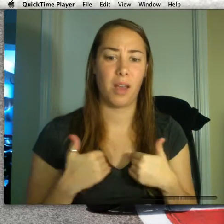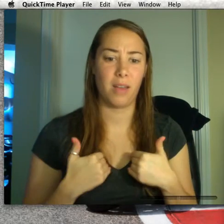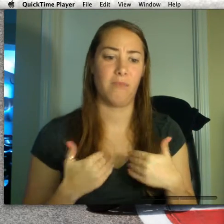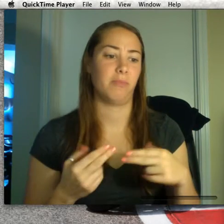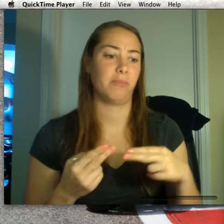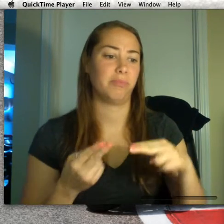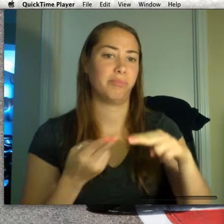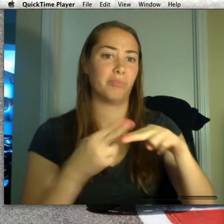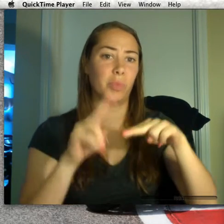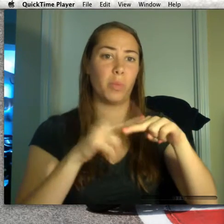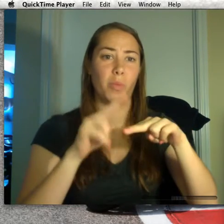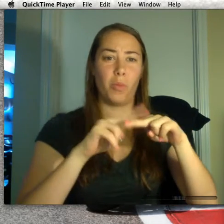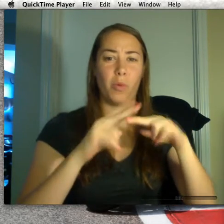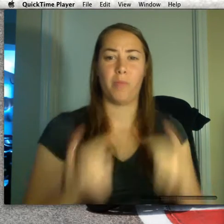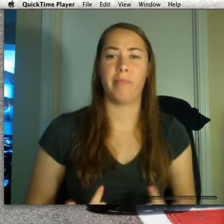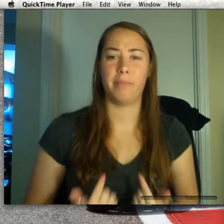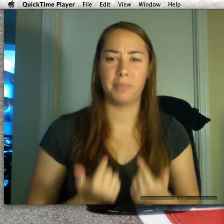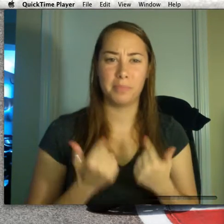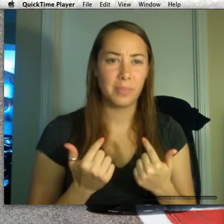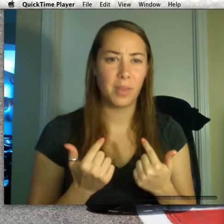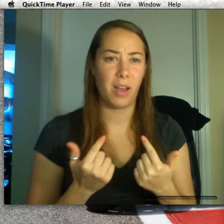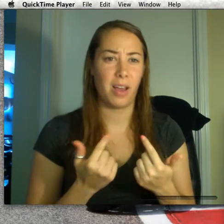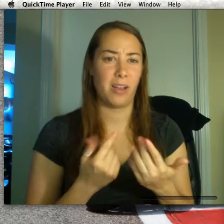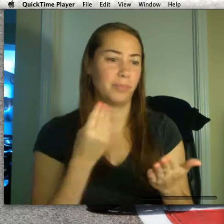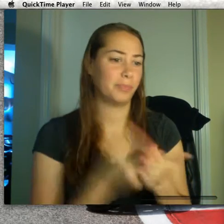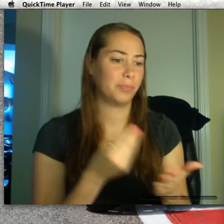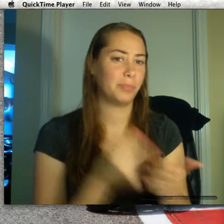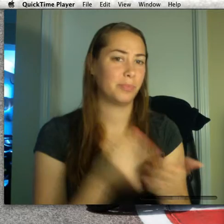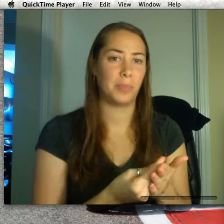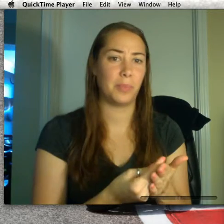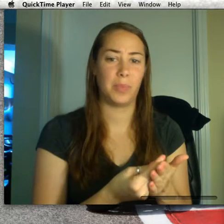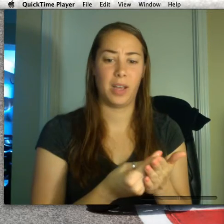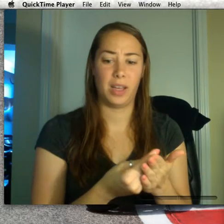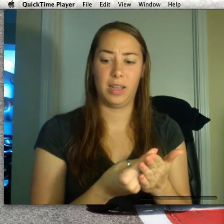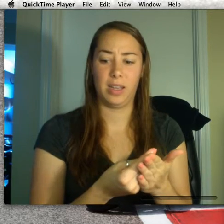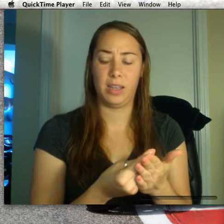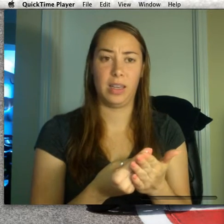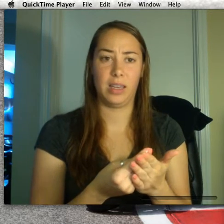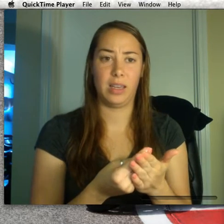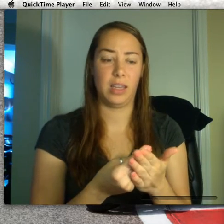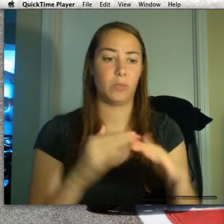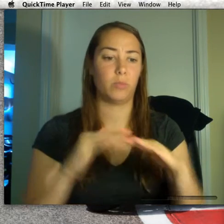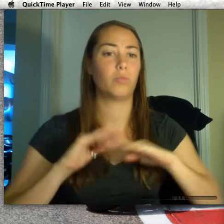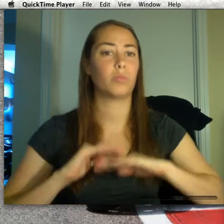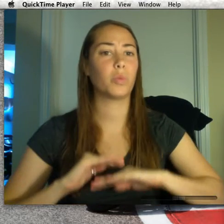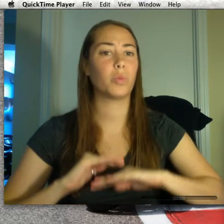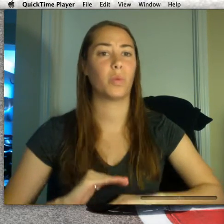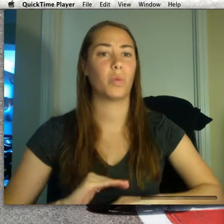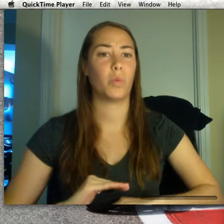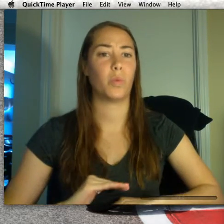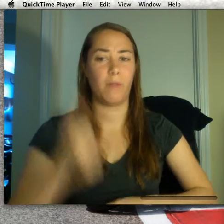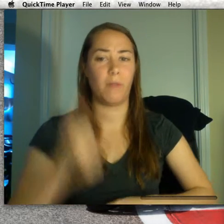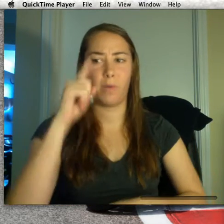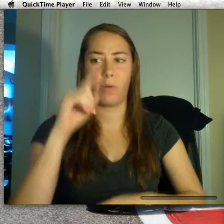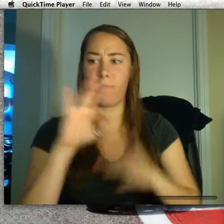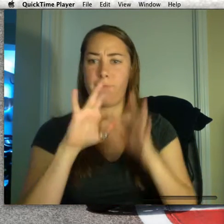to stabilize your families and to raise your children. And what makes America